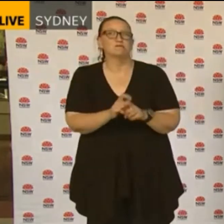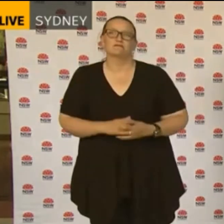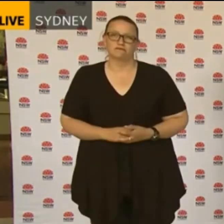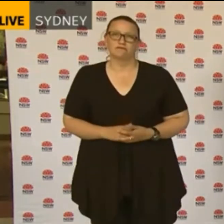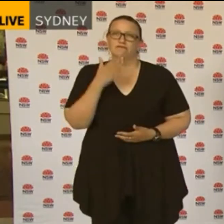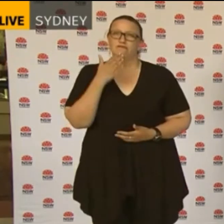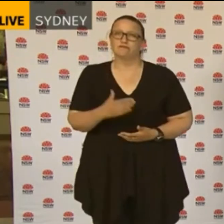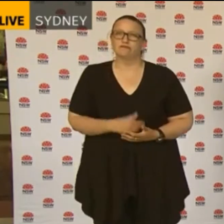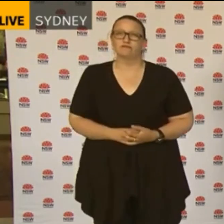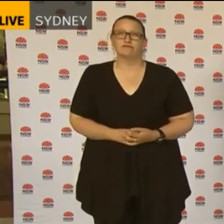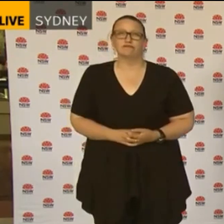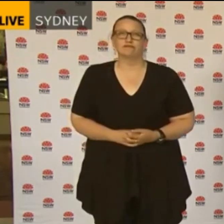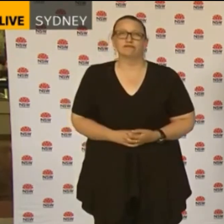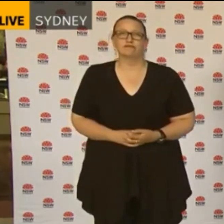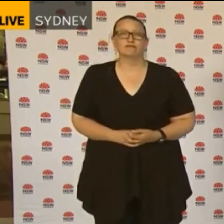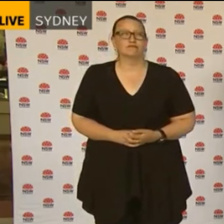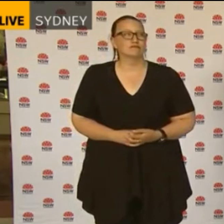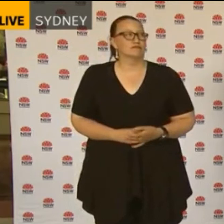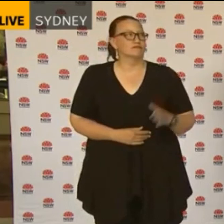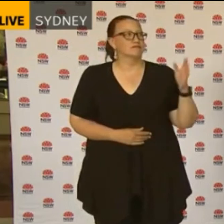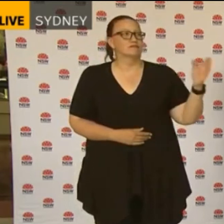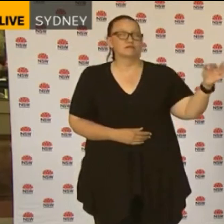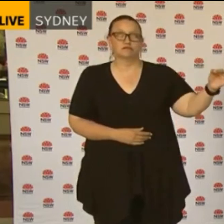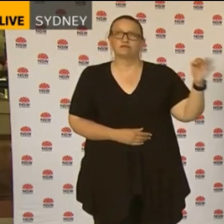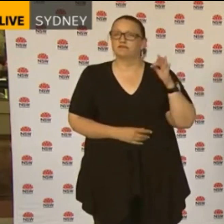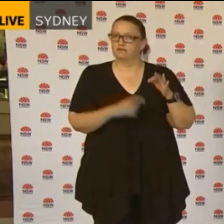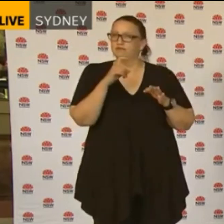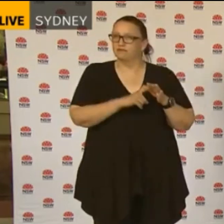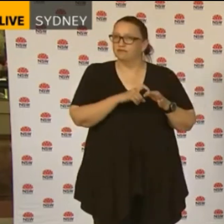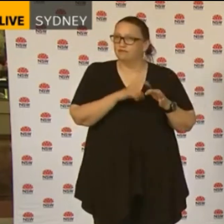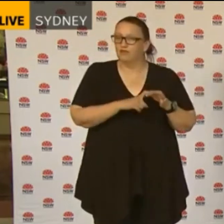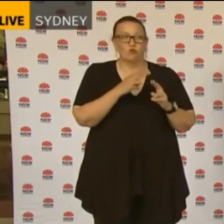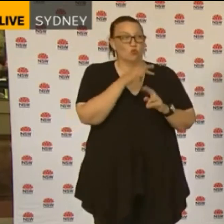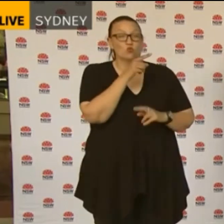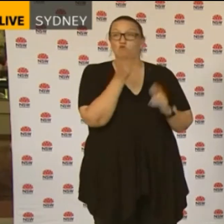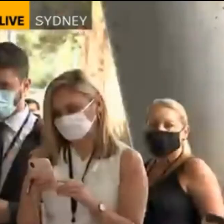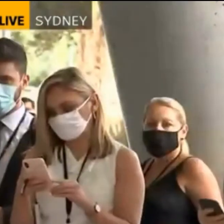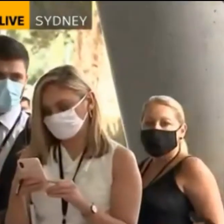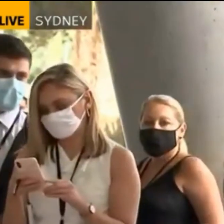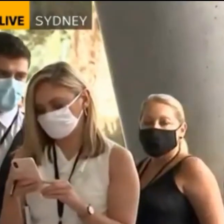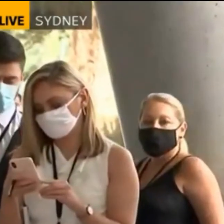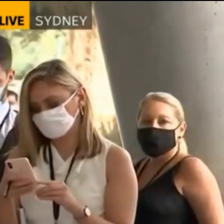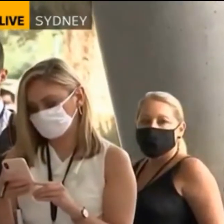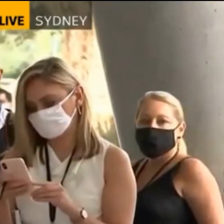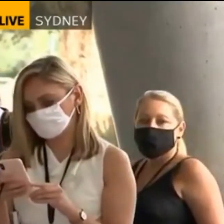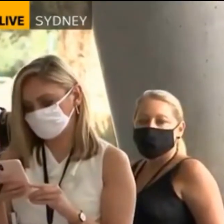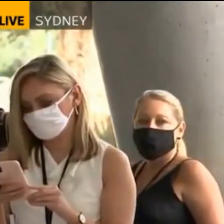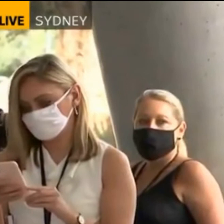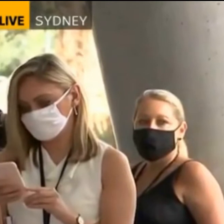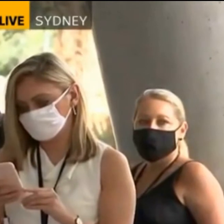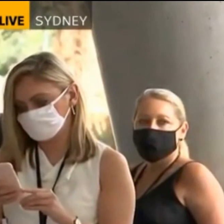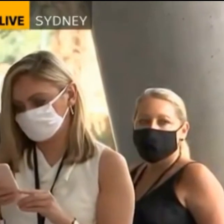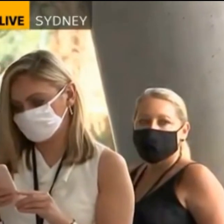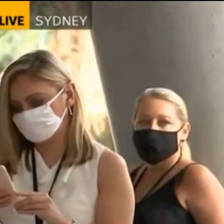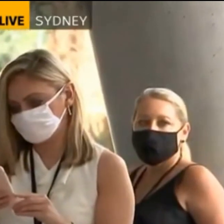Thank you. Questions? Firstly, Premier, if I may, the restrictions you mentioned, so